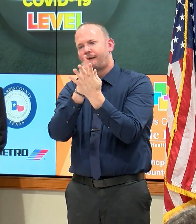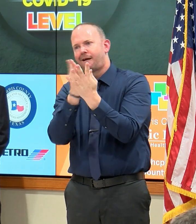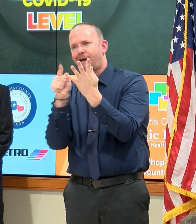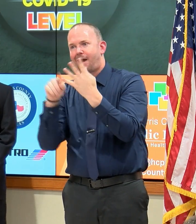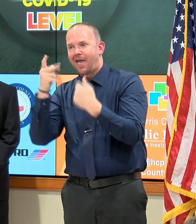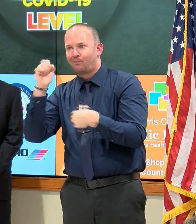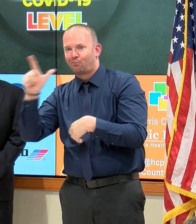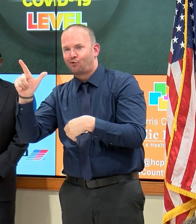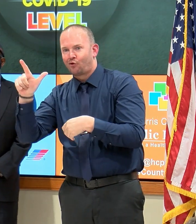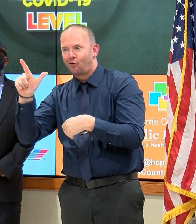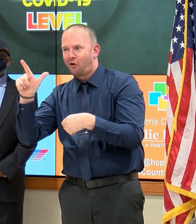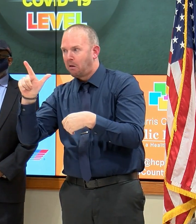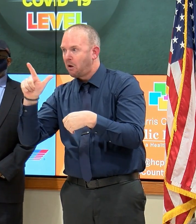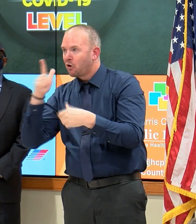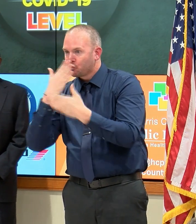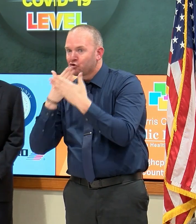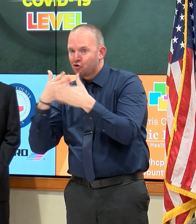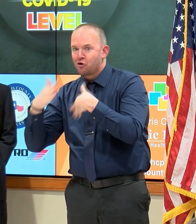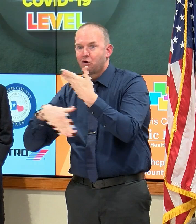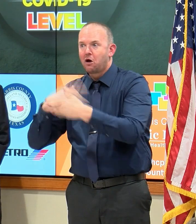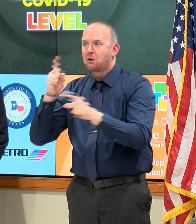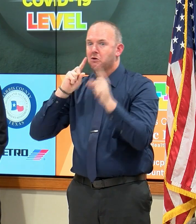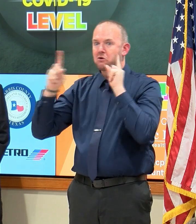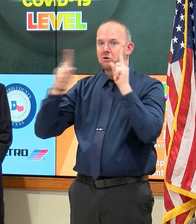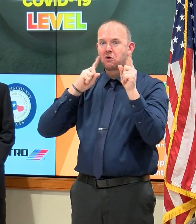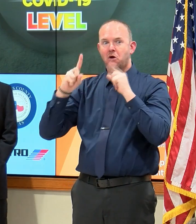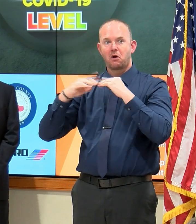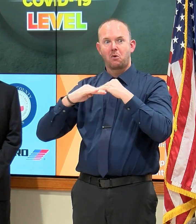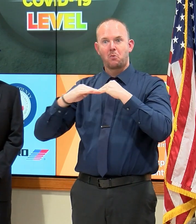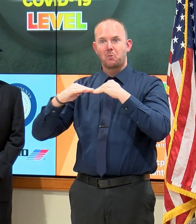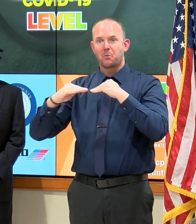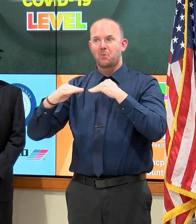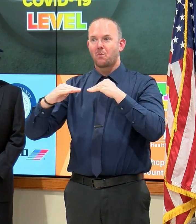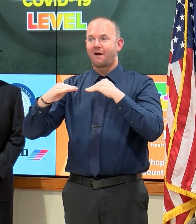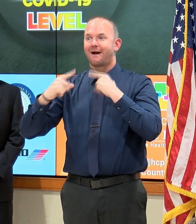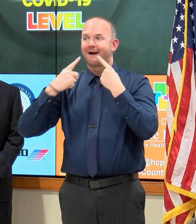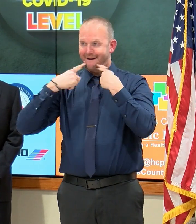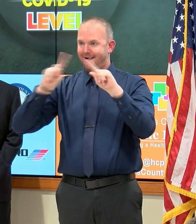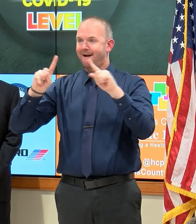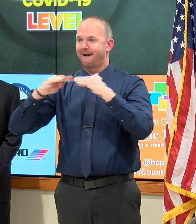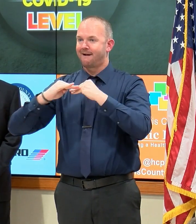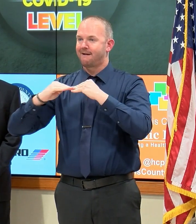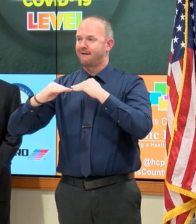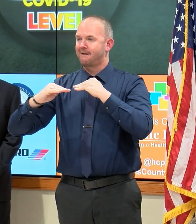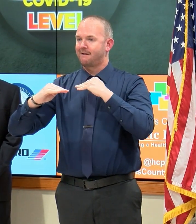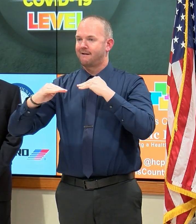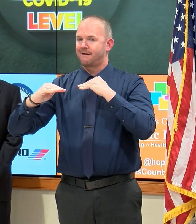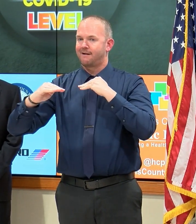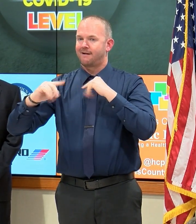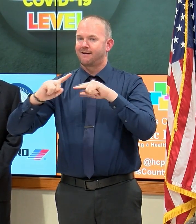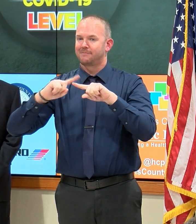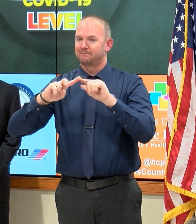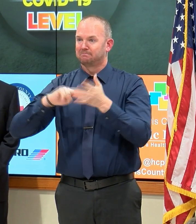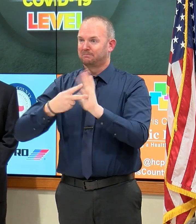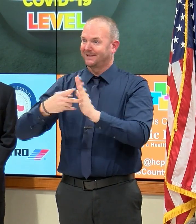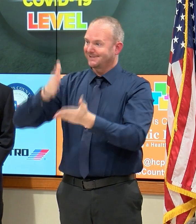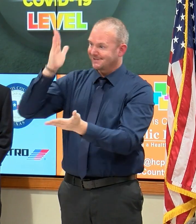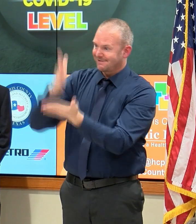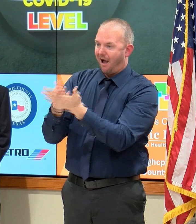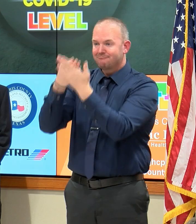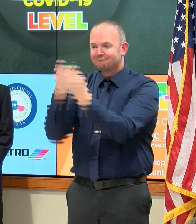and people were hearing, that we had flattened the curve. Didn't mean that we had abolished the